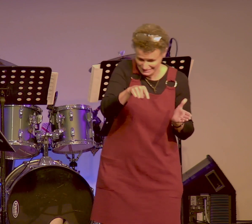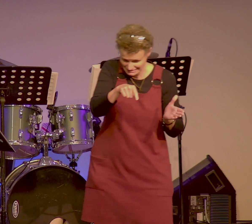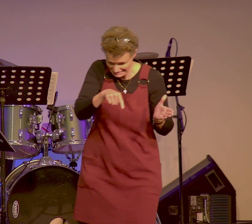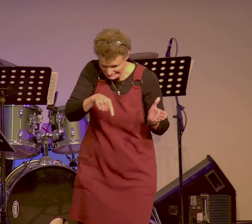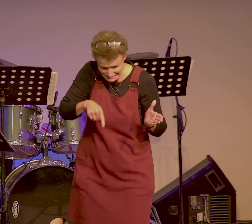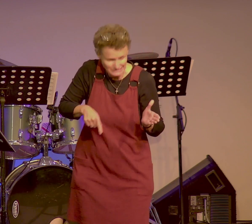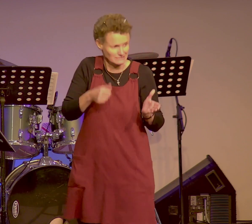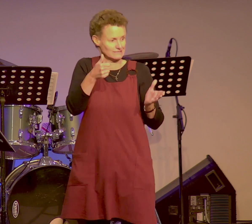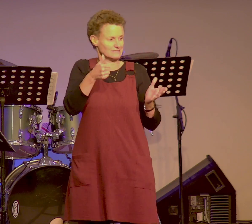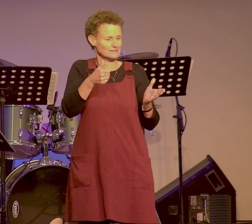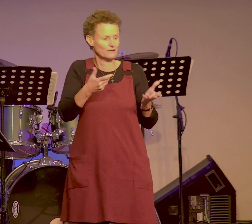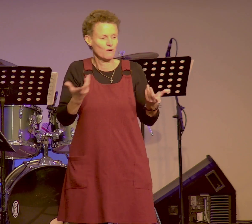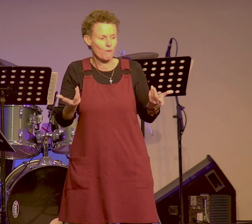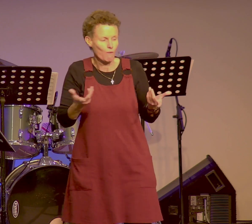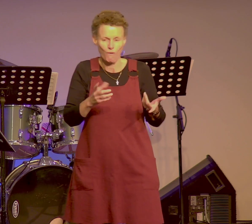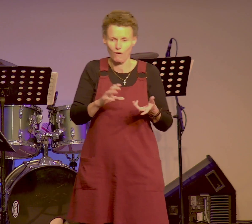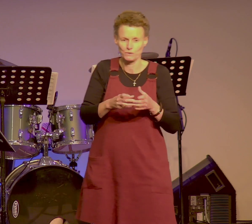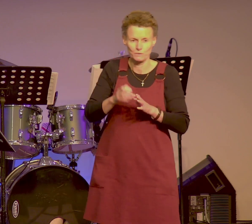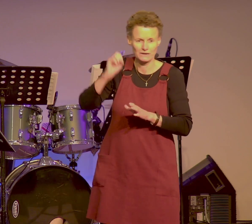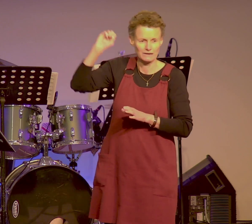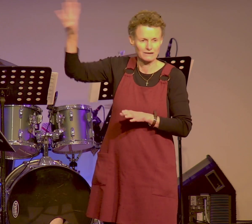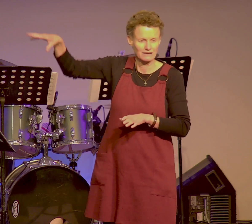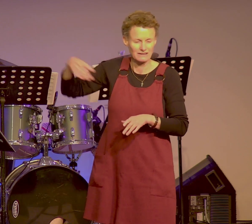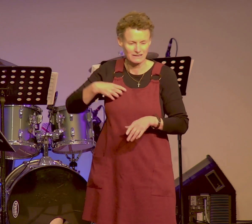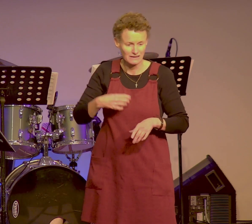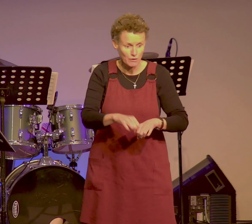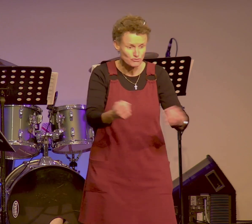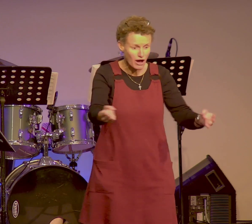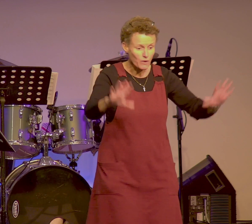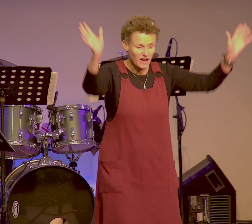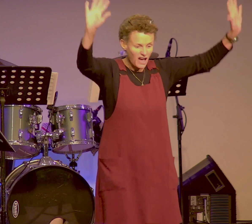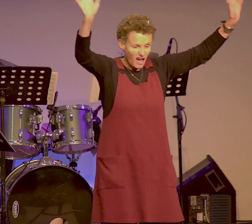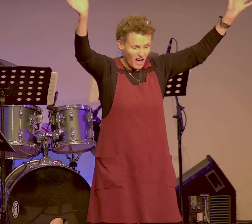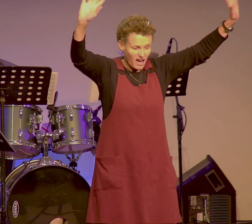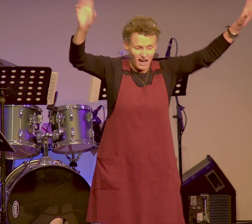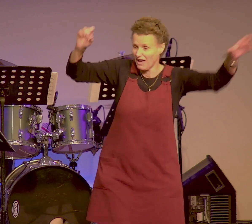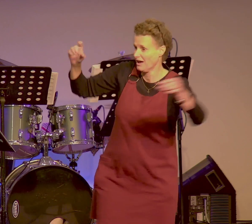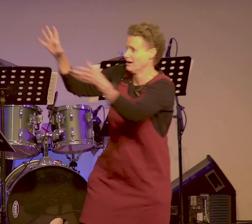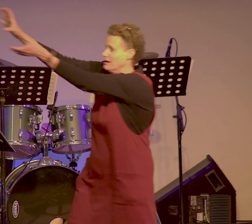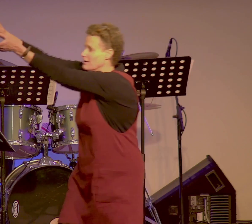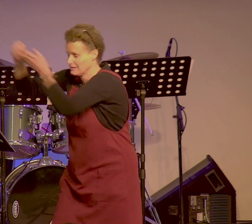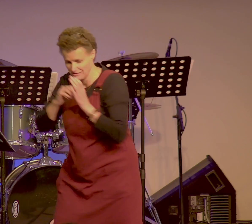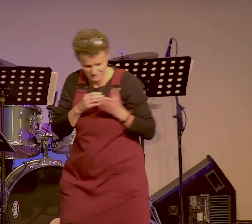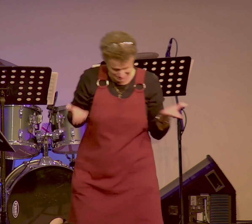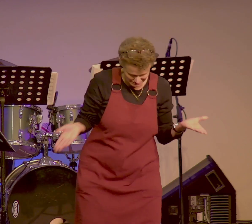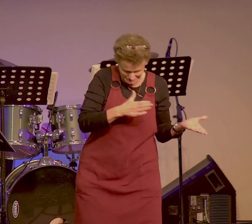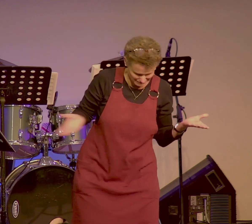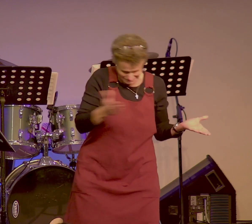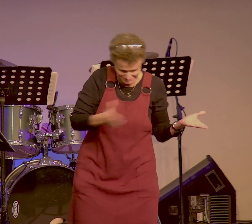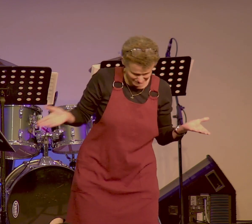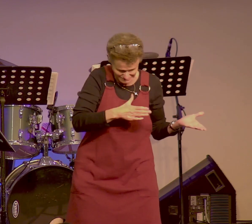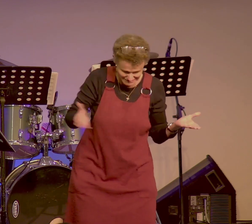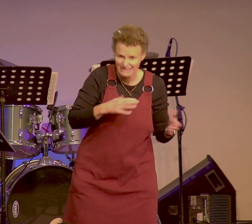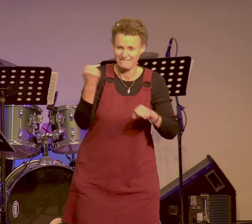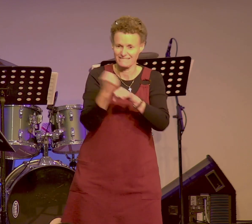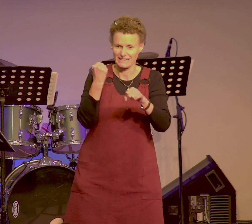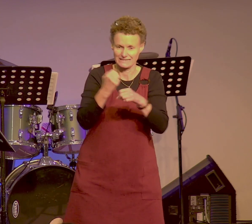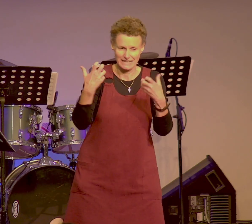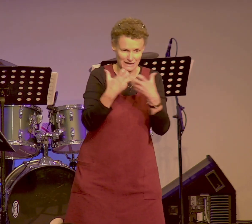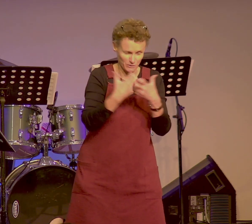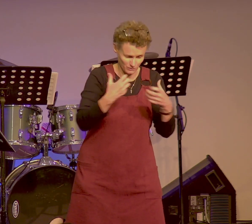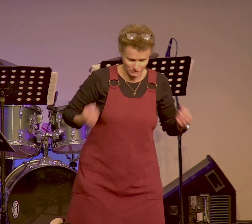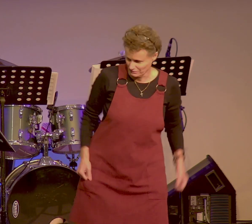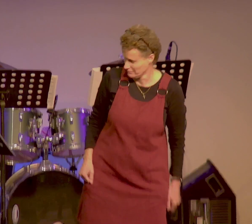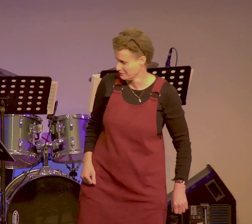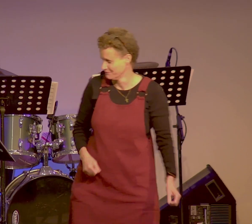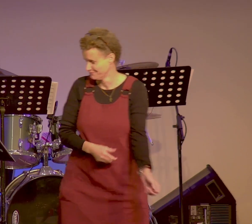think, all right, yeah, got that, that's fine. Or do you leave them in the cupboard and then when something breaks, you're like, oh my gosh, where's that